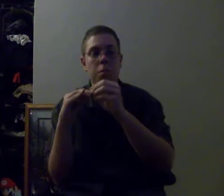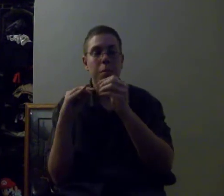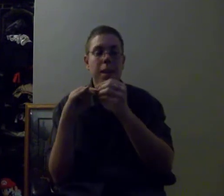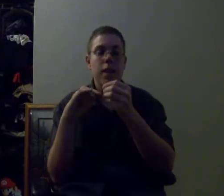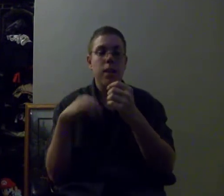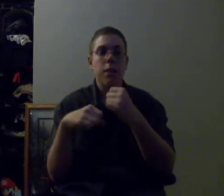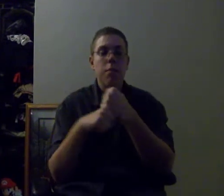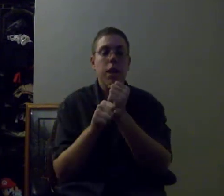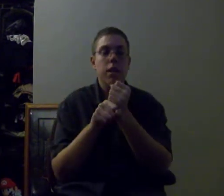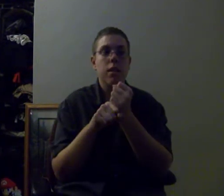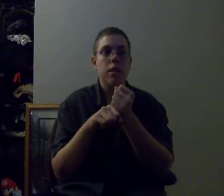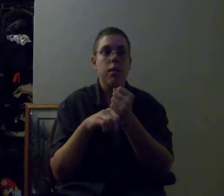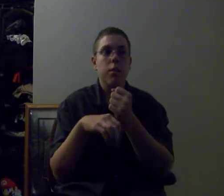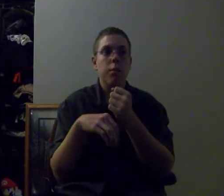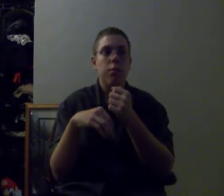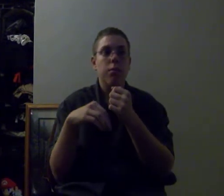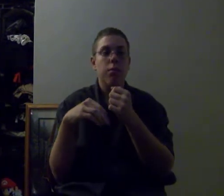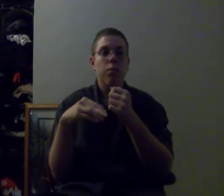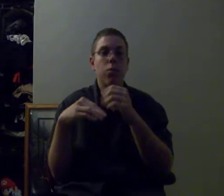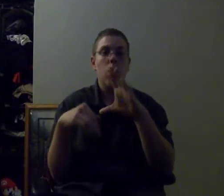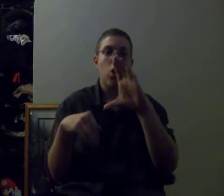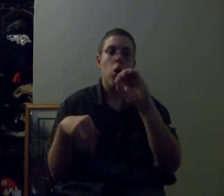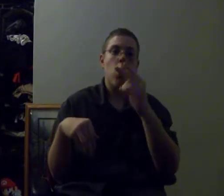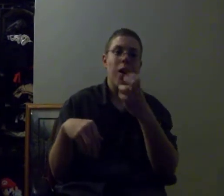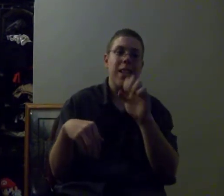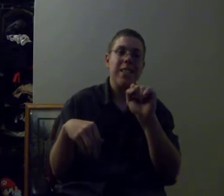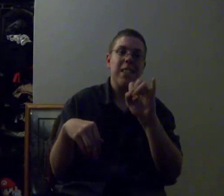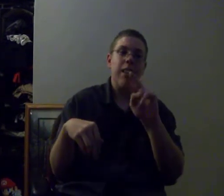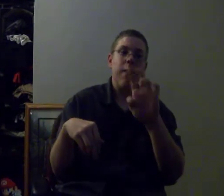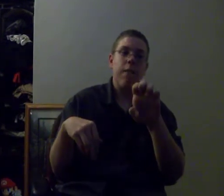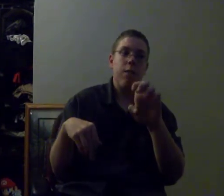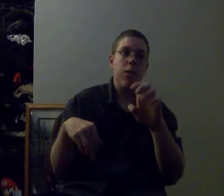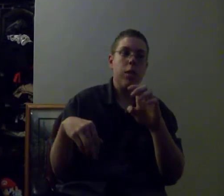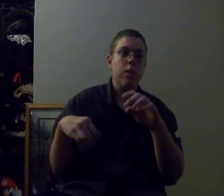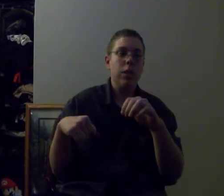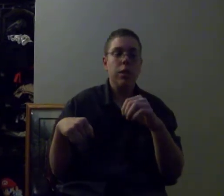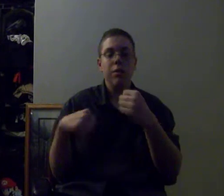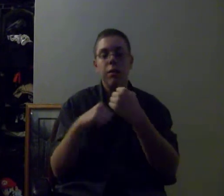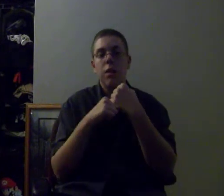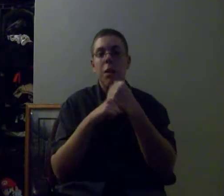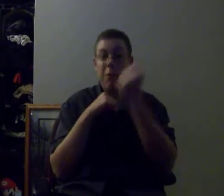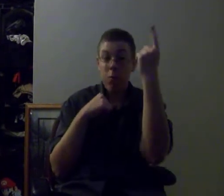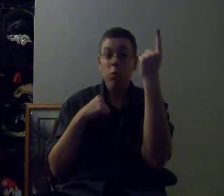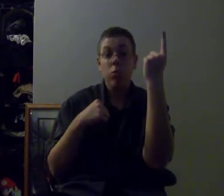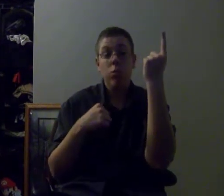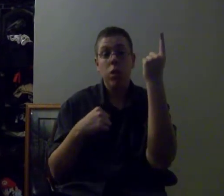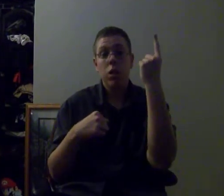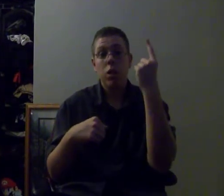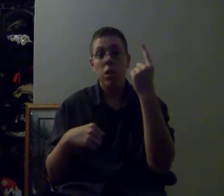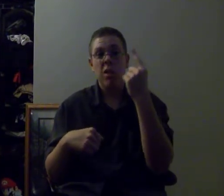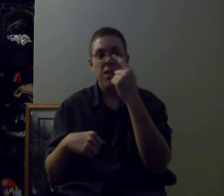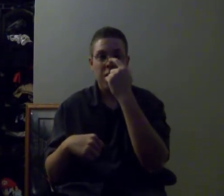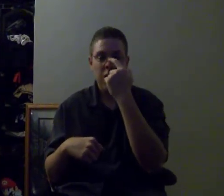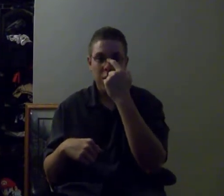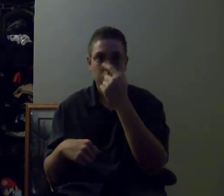always tempted to summarize the article, and then in their report again, write another summary of the